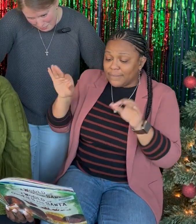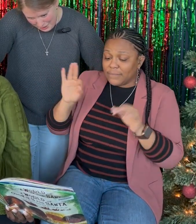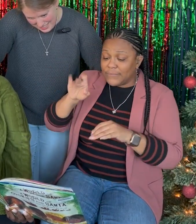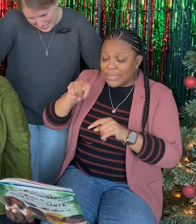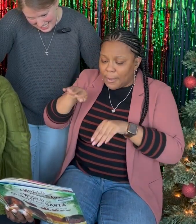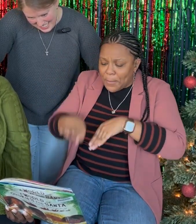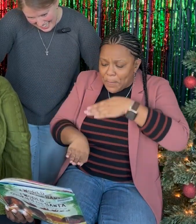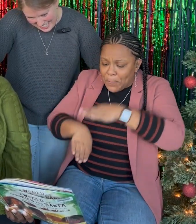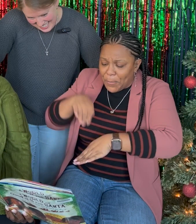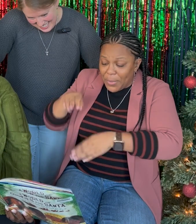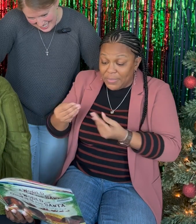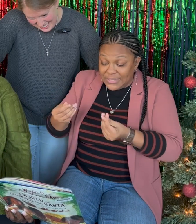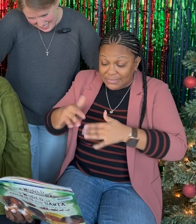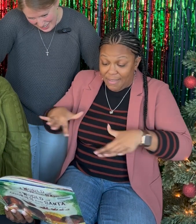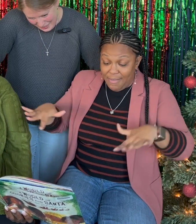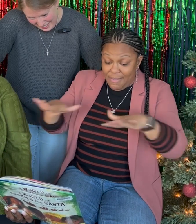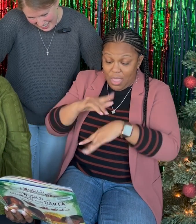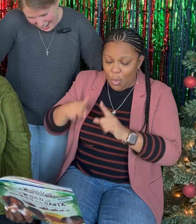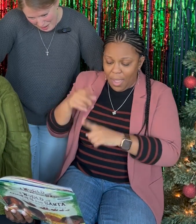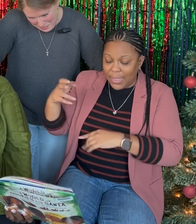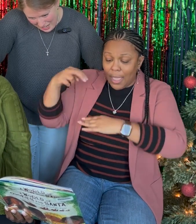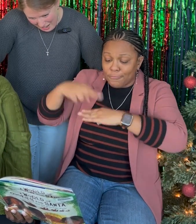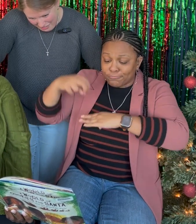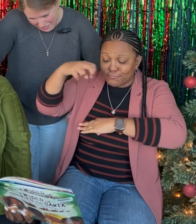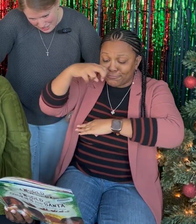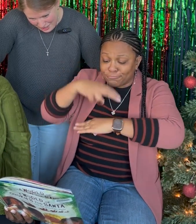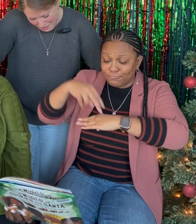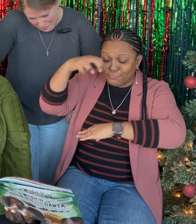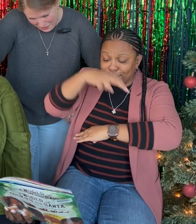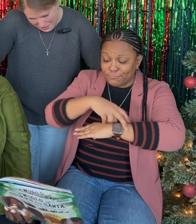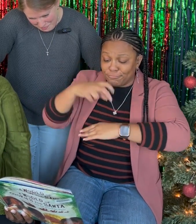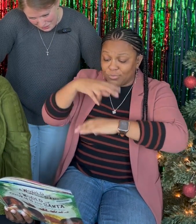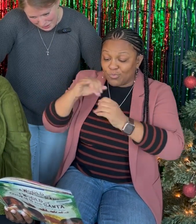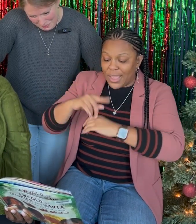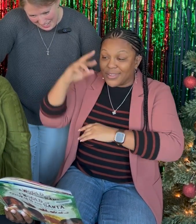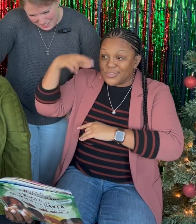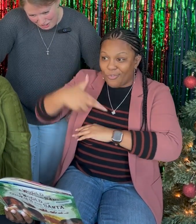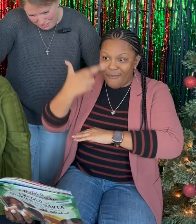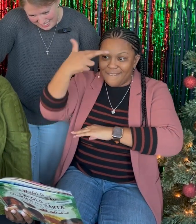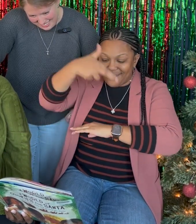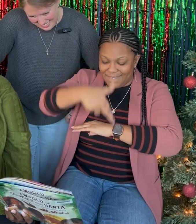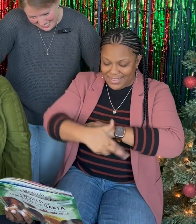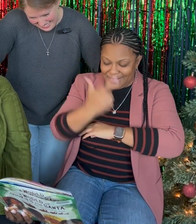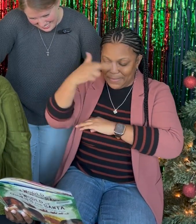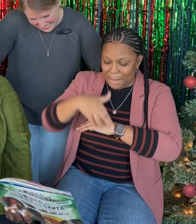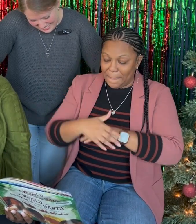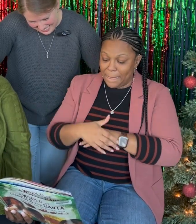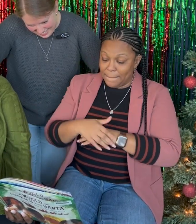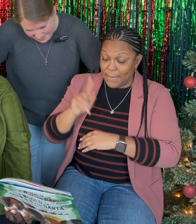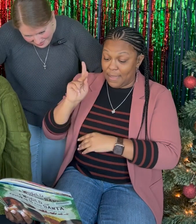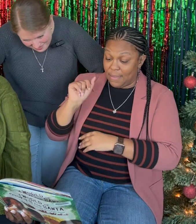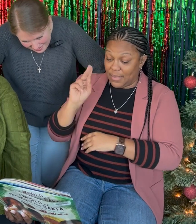Santa's footprints in the sand, where he hopped off the surfboard pulled by a dolphin.